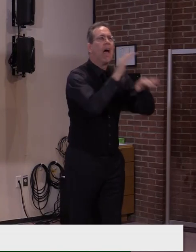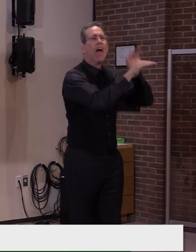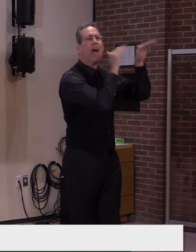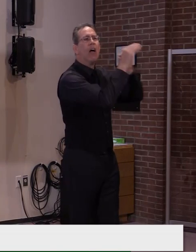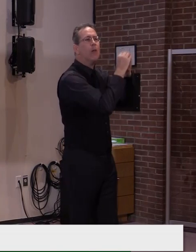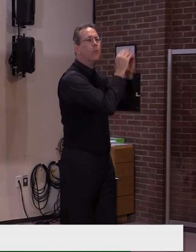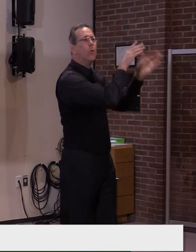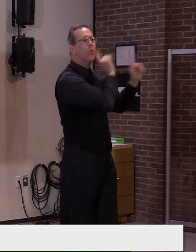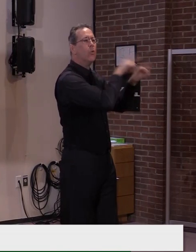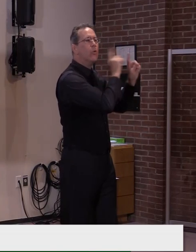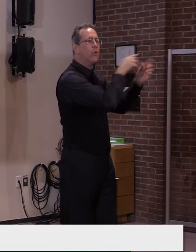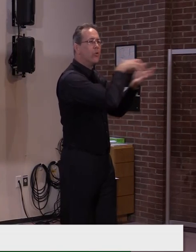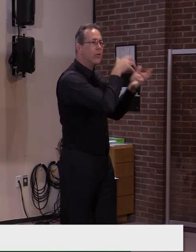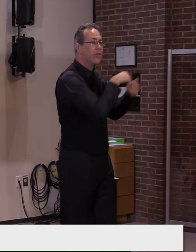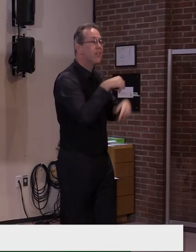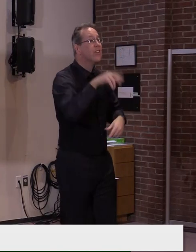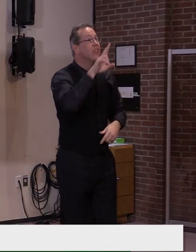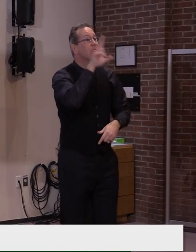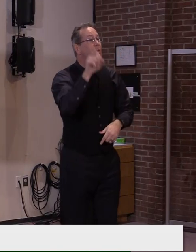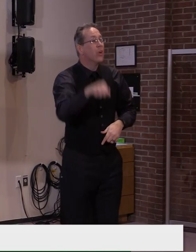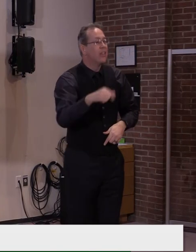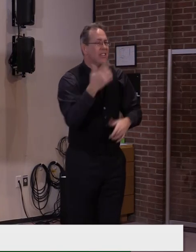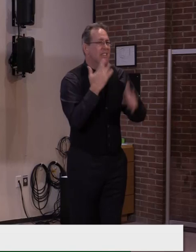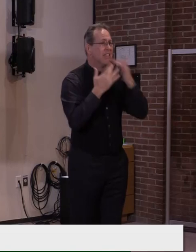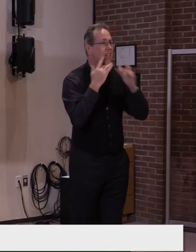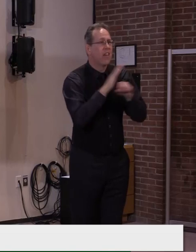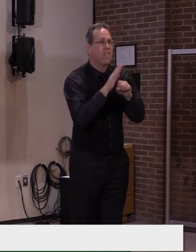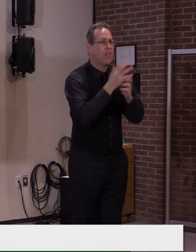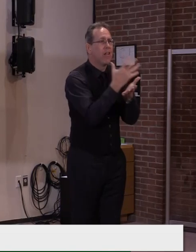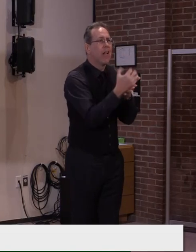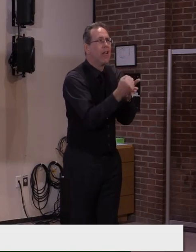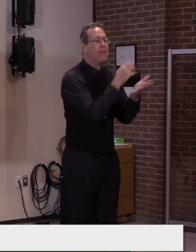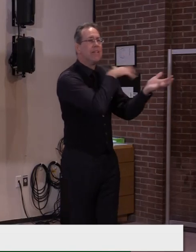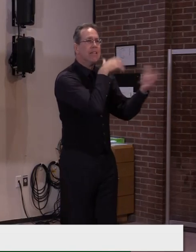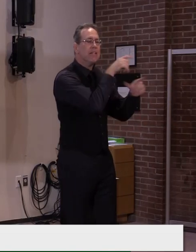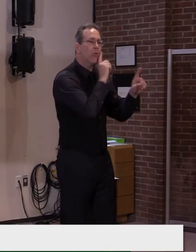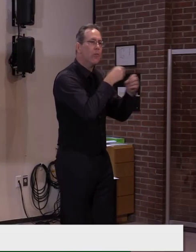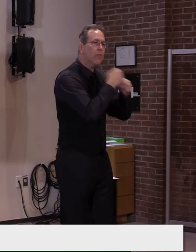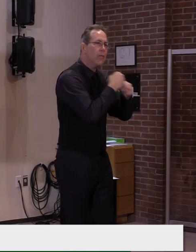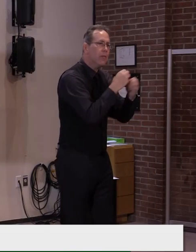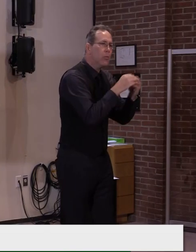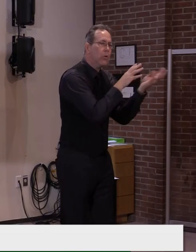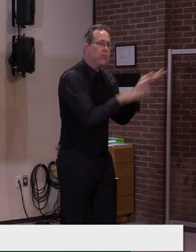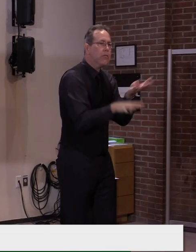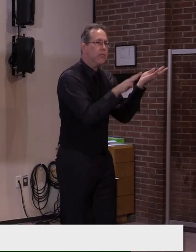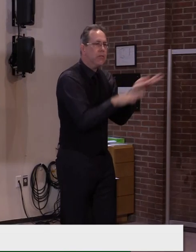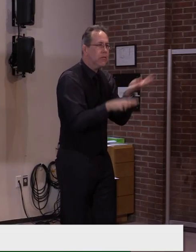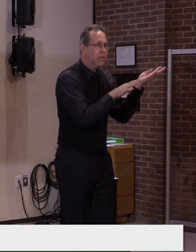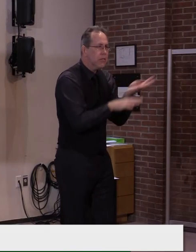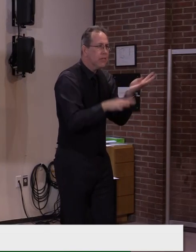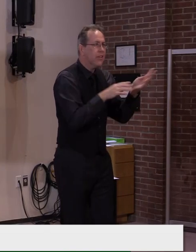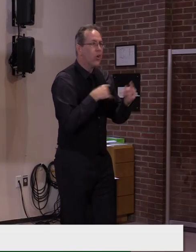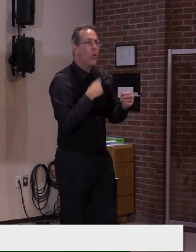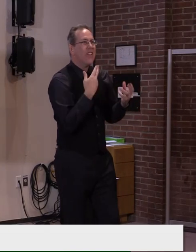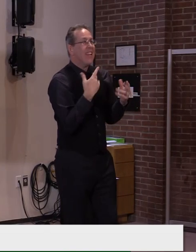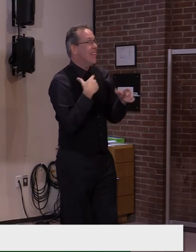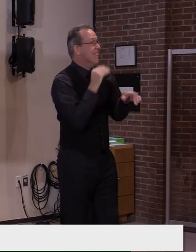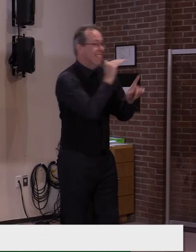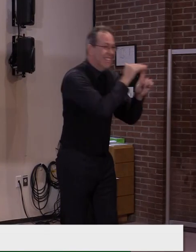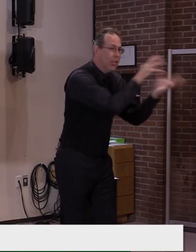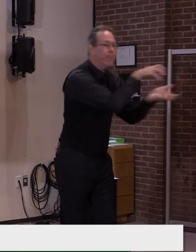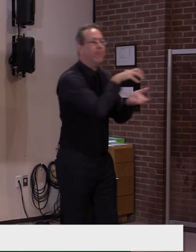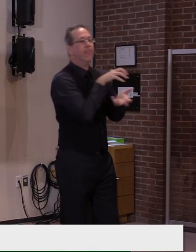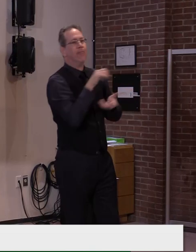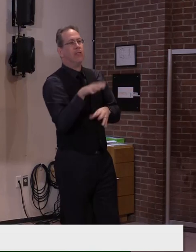As more take-home tests become available, we will get as many as possible into the hands of Vermonters